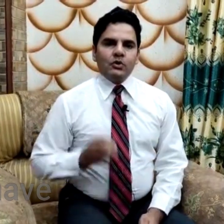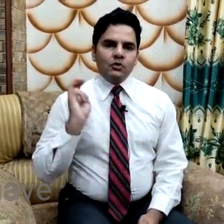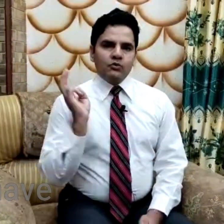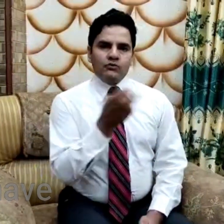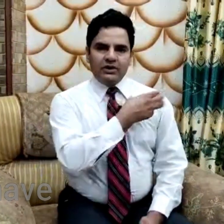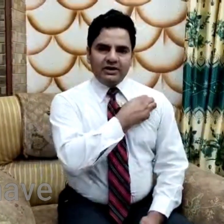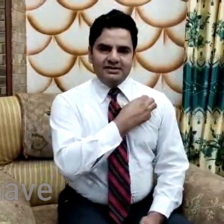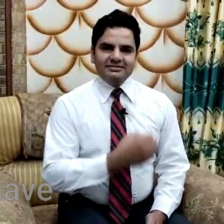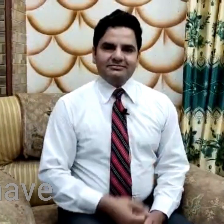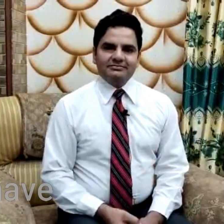we